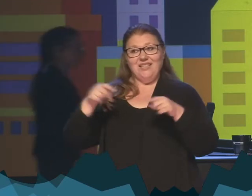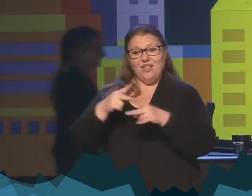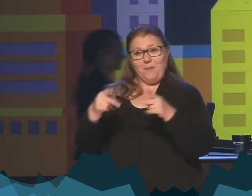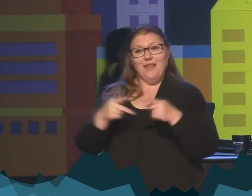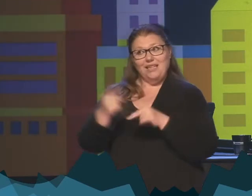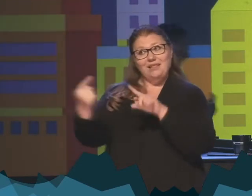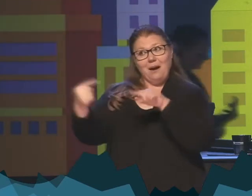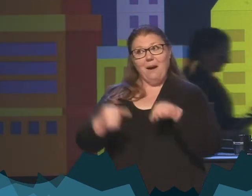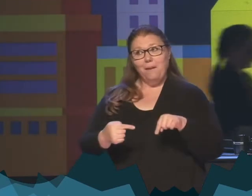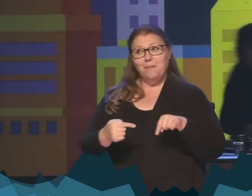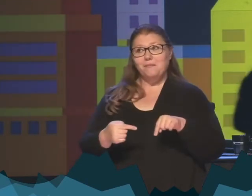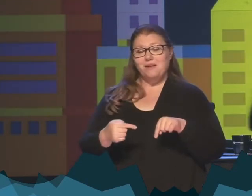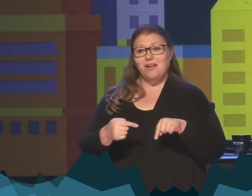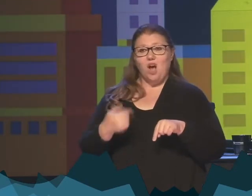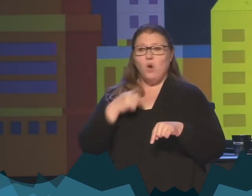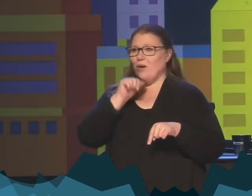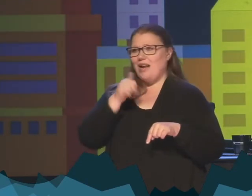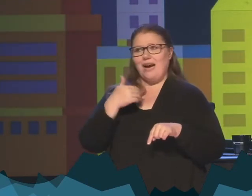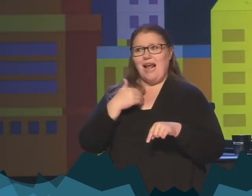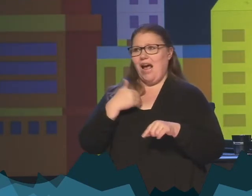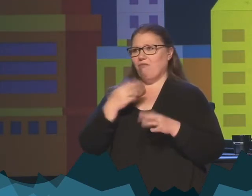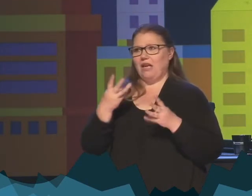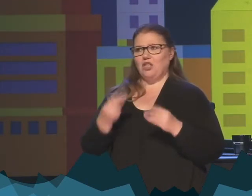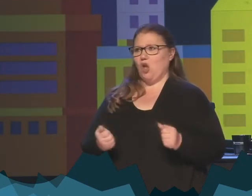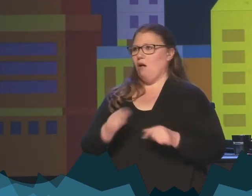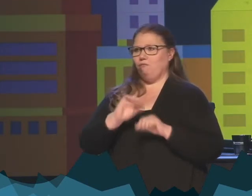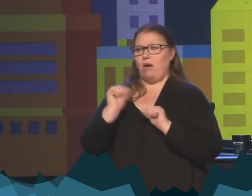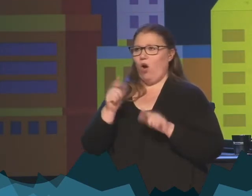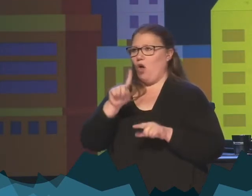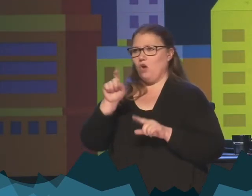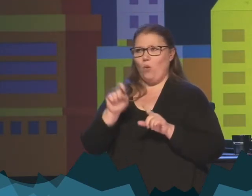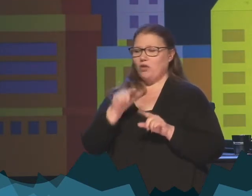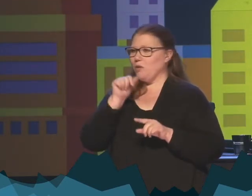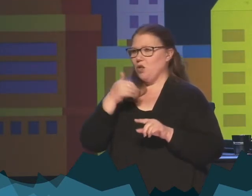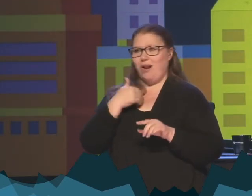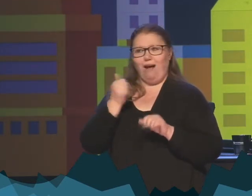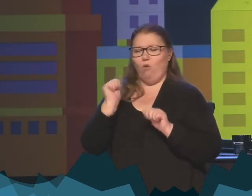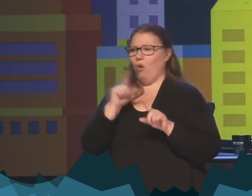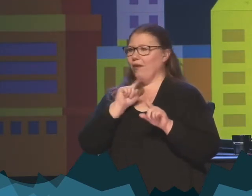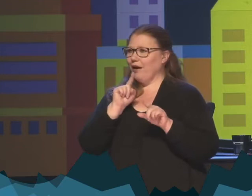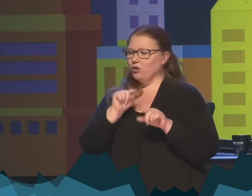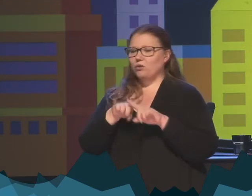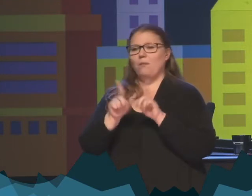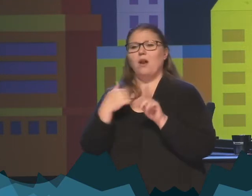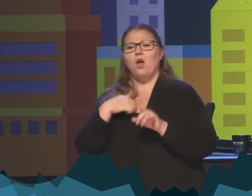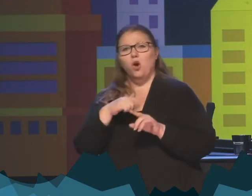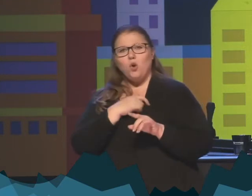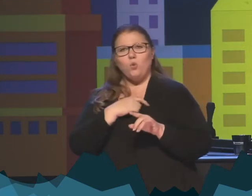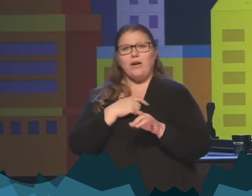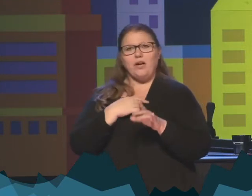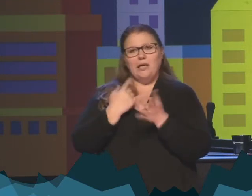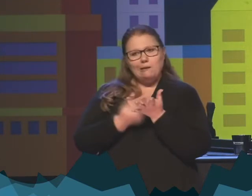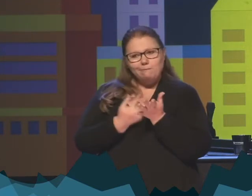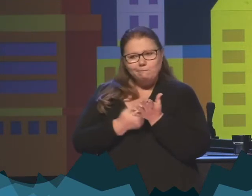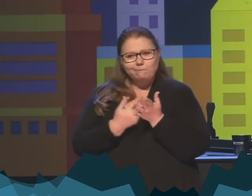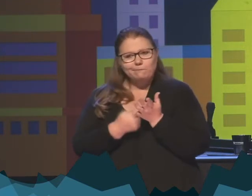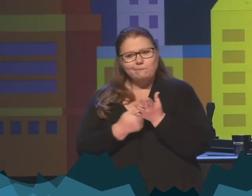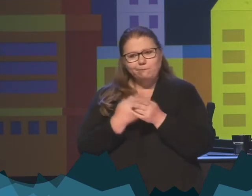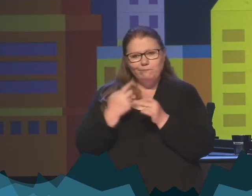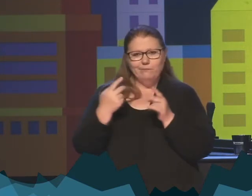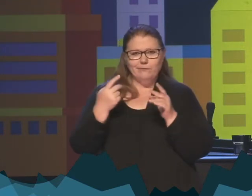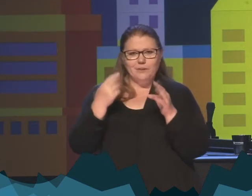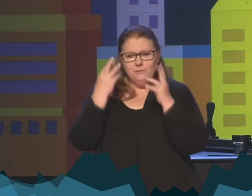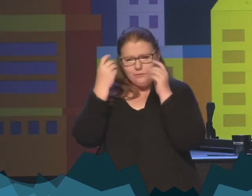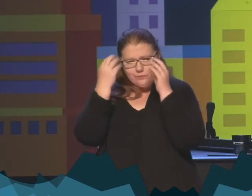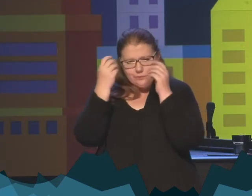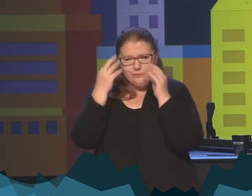And we aren't going to answer all the questions. We're not going to have all the answers, but we're going to just really relish in the questioning of it and the joy that